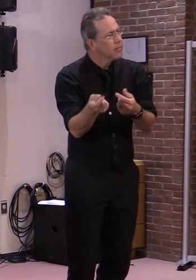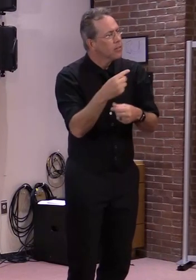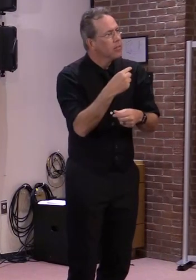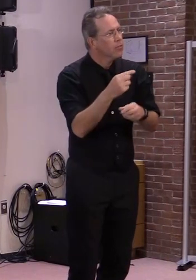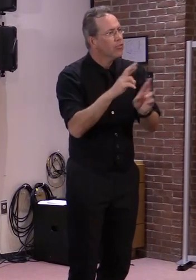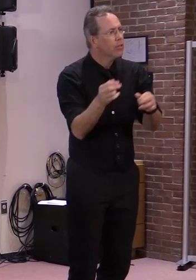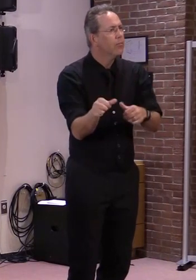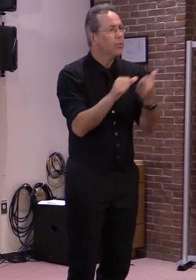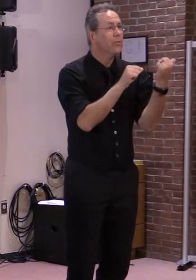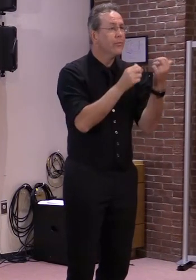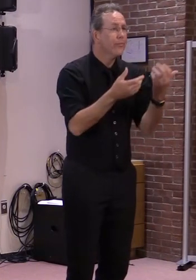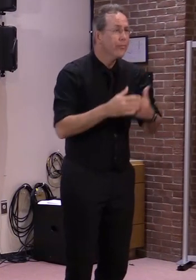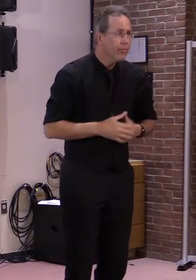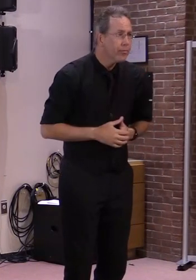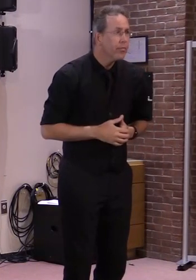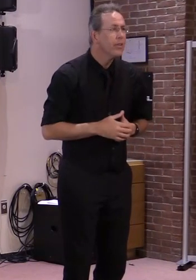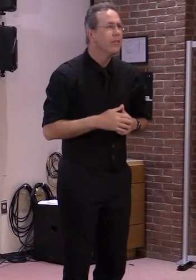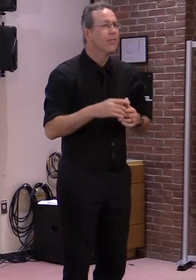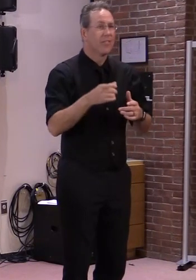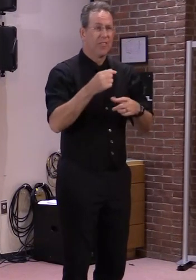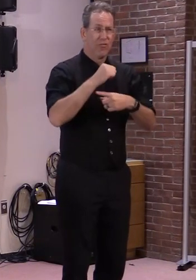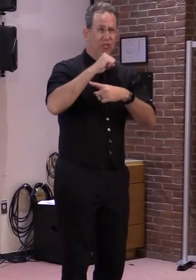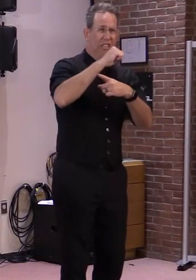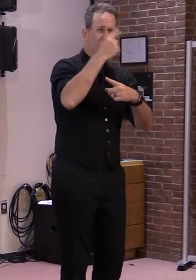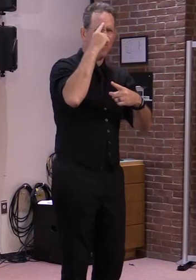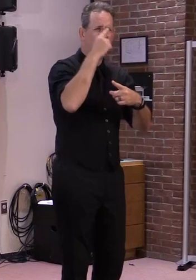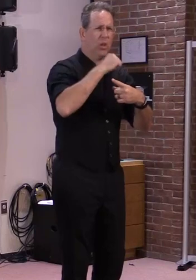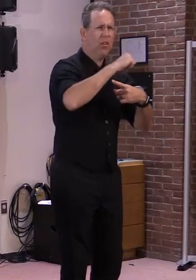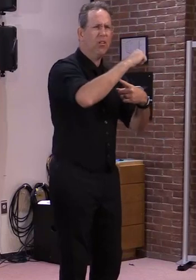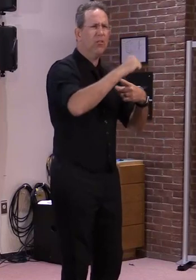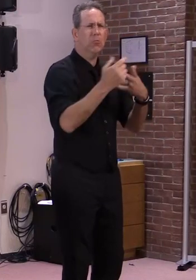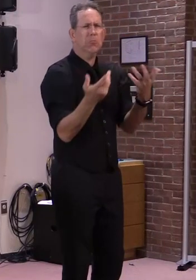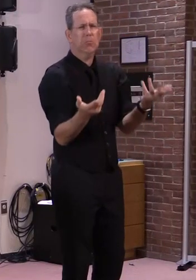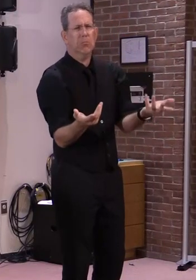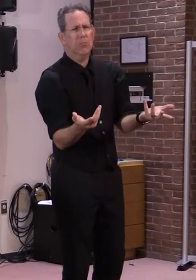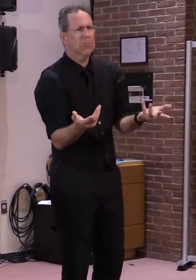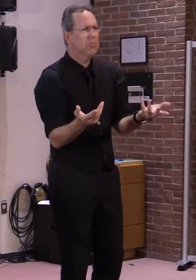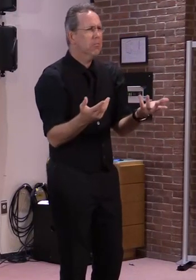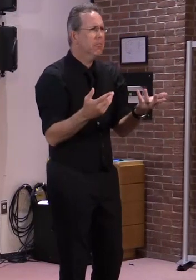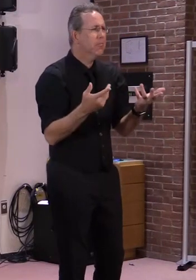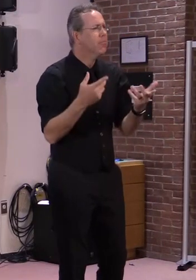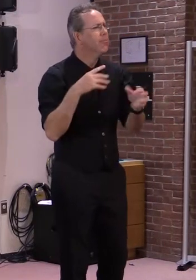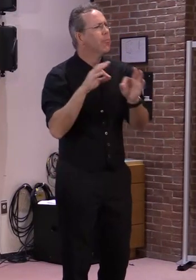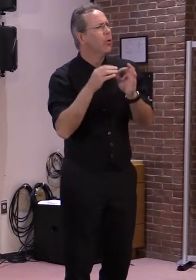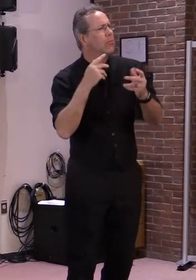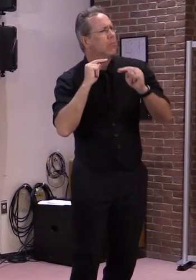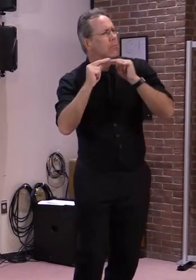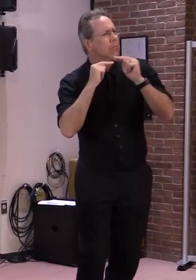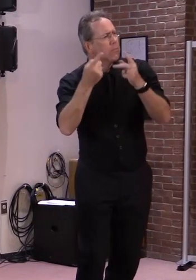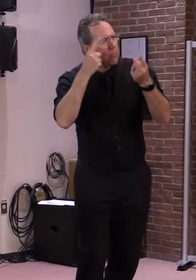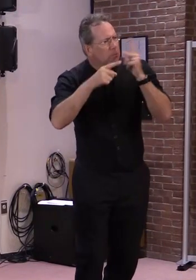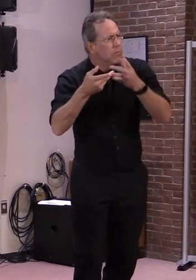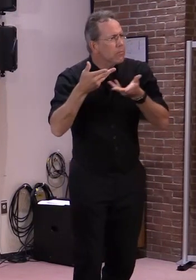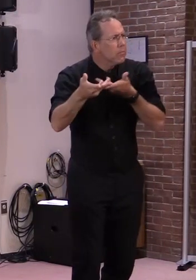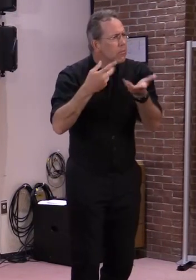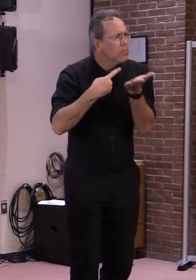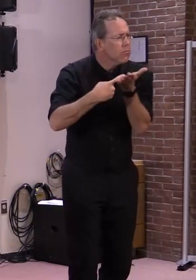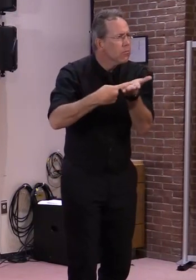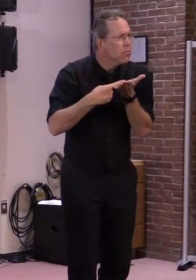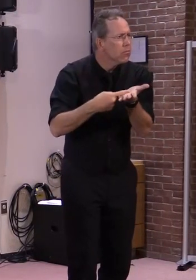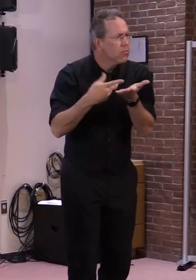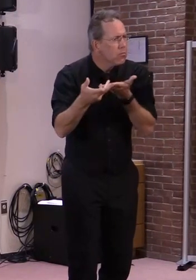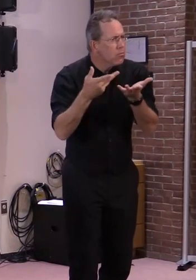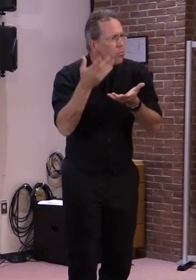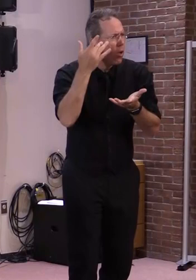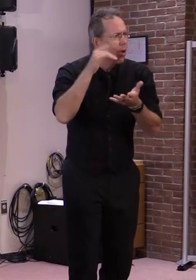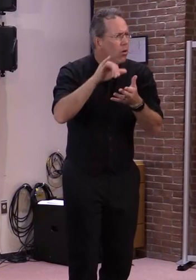there are some resistance in leaving the hotels. At this time, we haven't